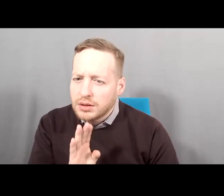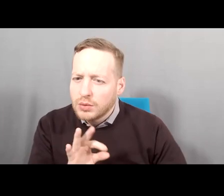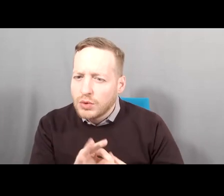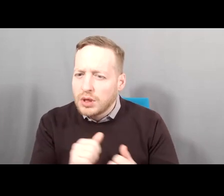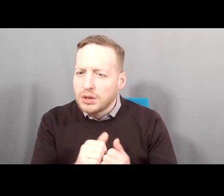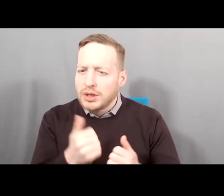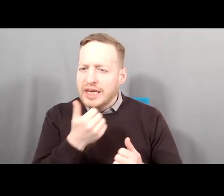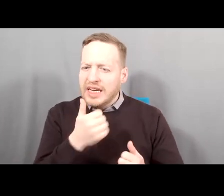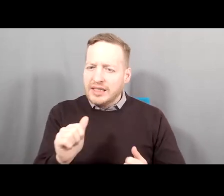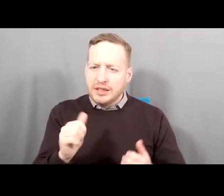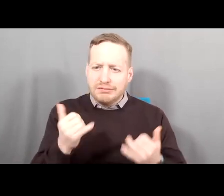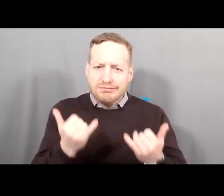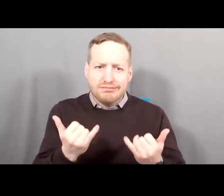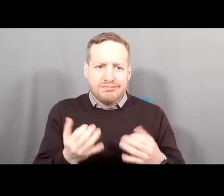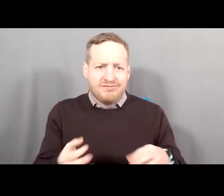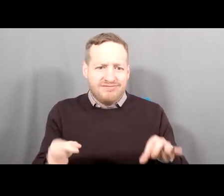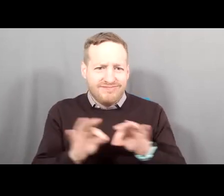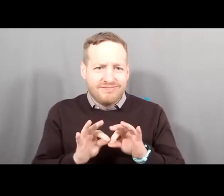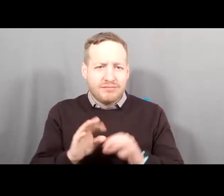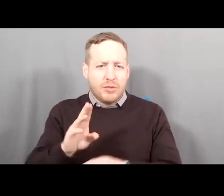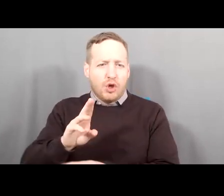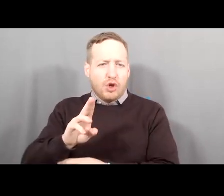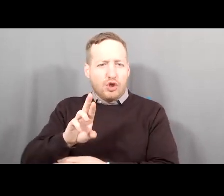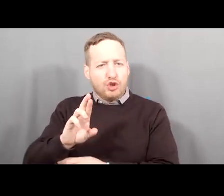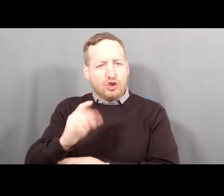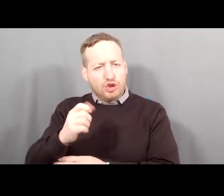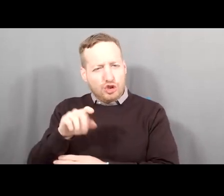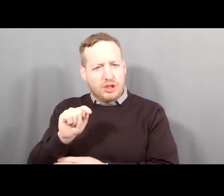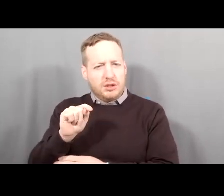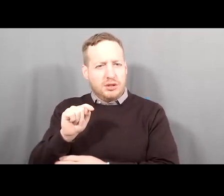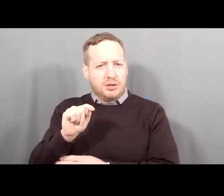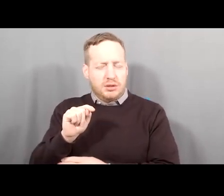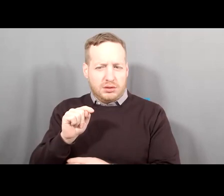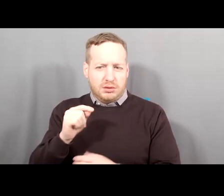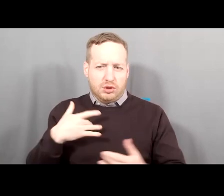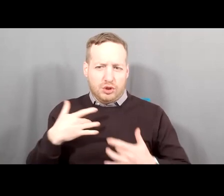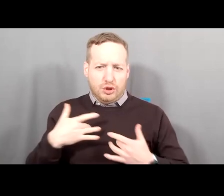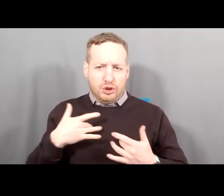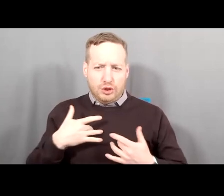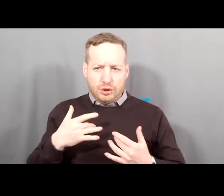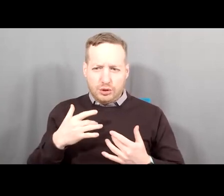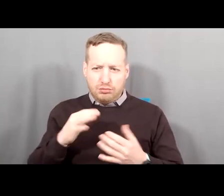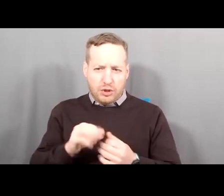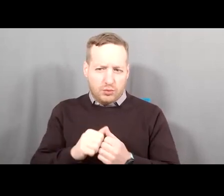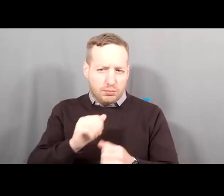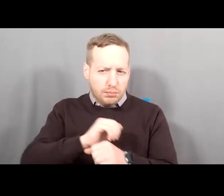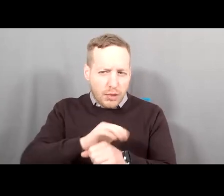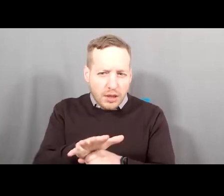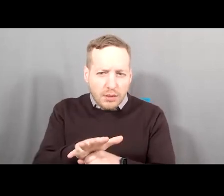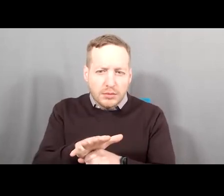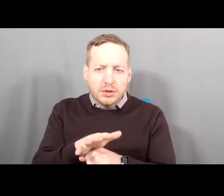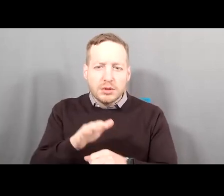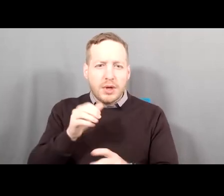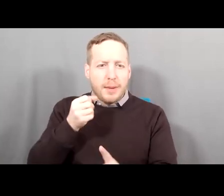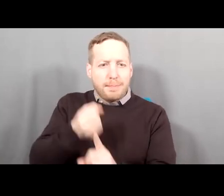in. And then going down the next item, if there's anything urgent that we need to discuss that